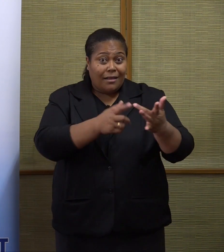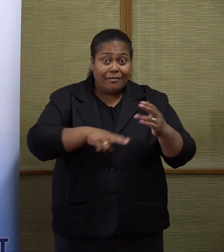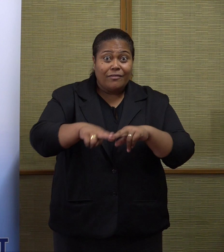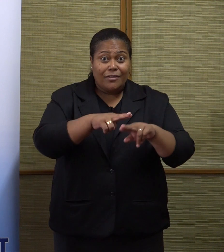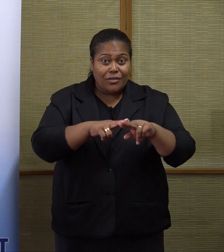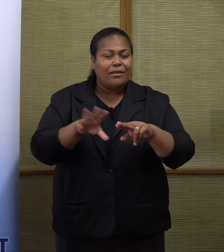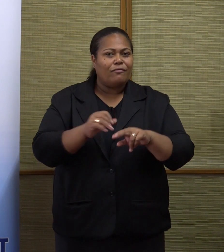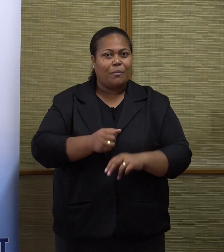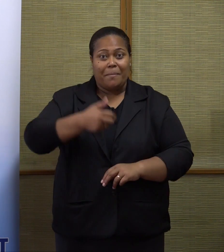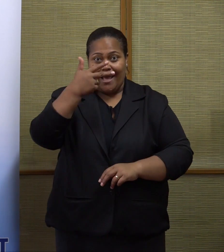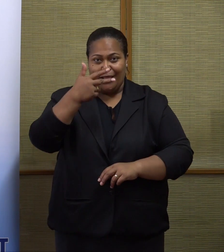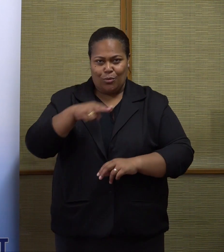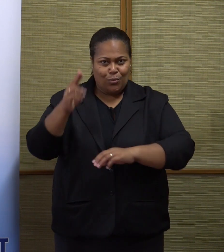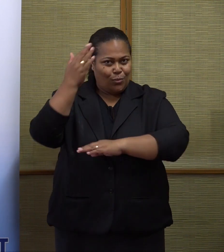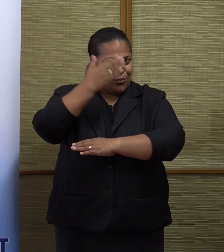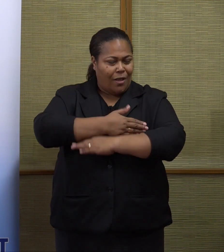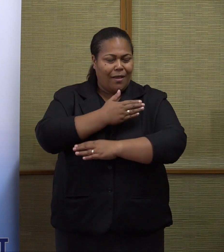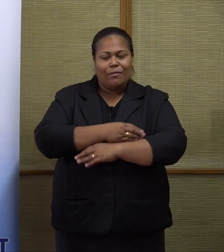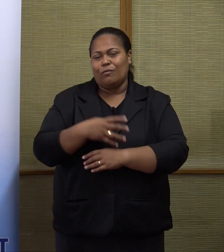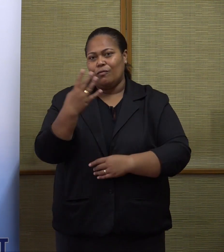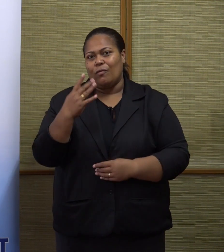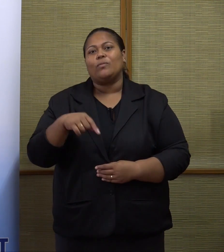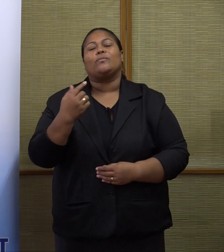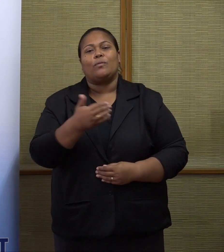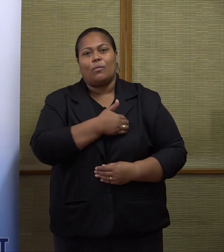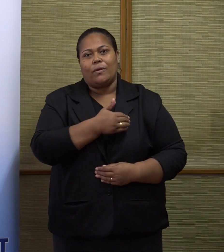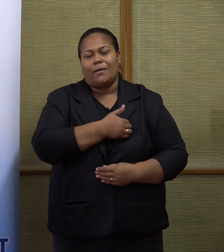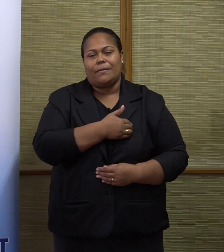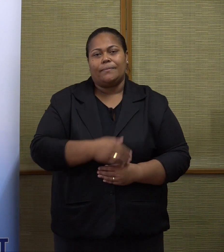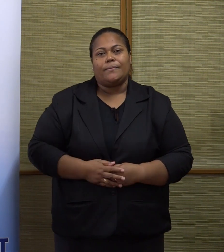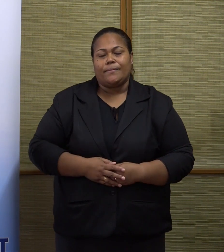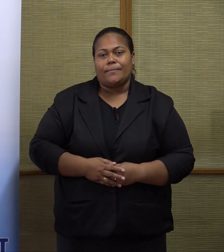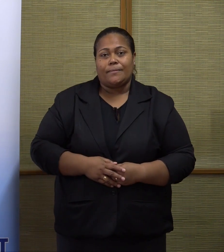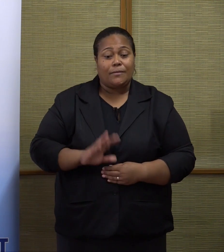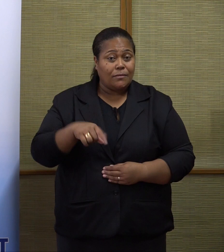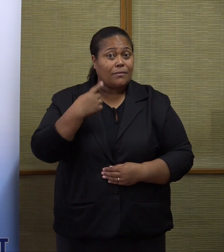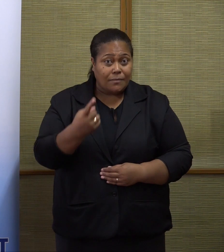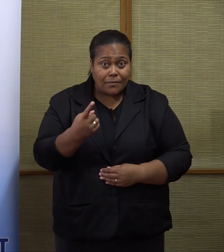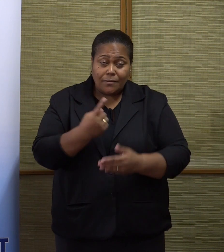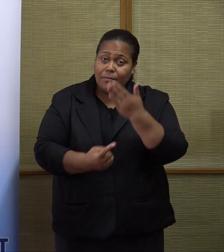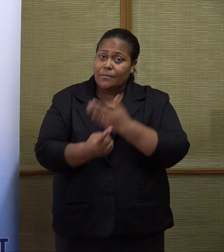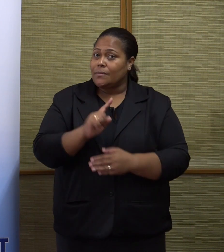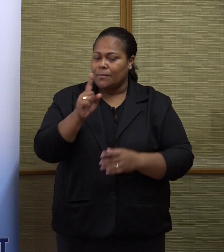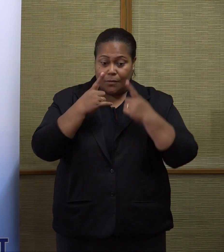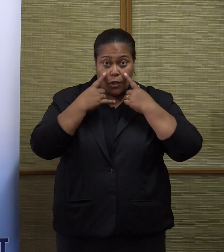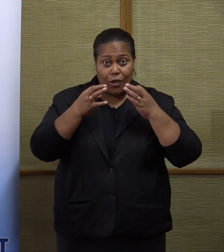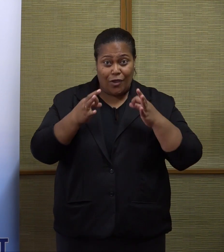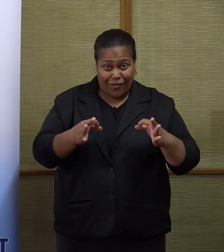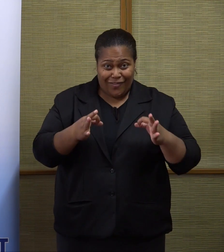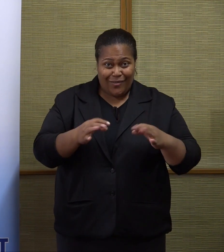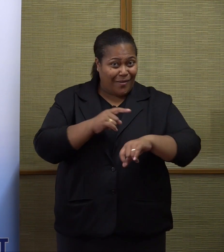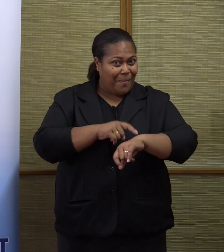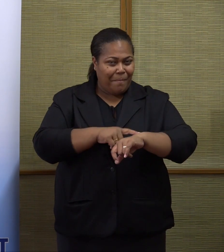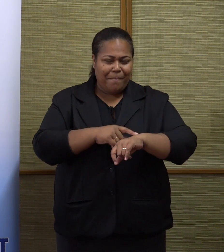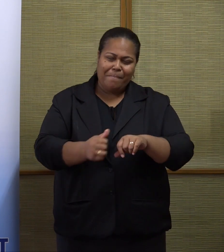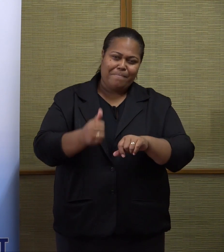from 8 p.m. tonight to 4 a.m. tomorrow morning. From tomorrow, all curfews will revert